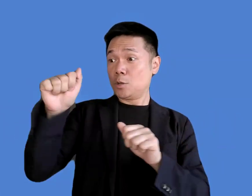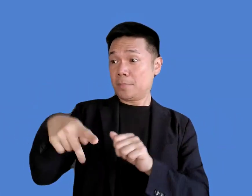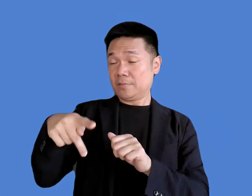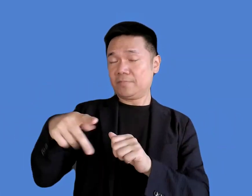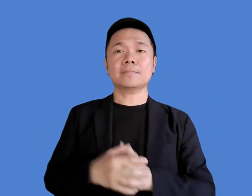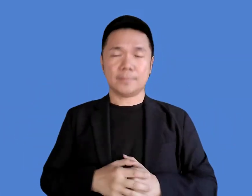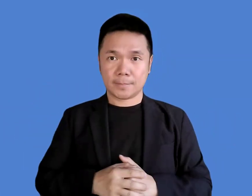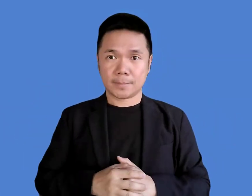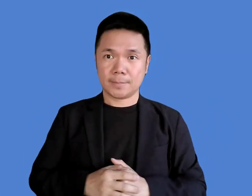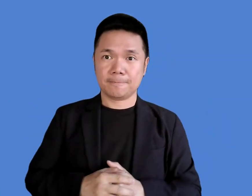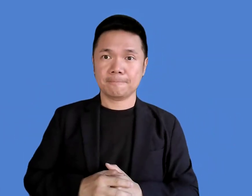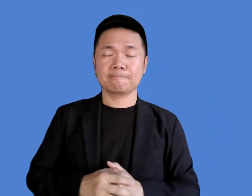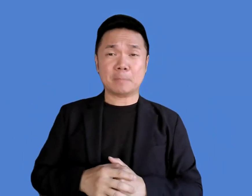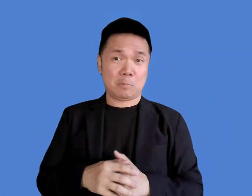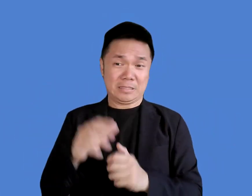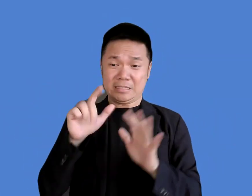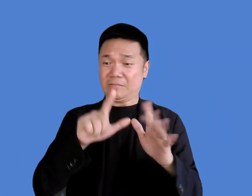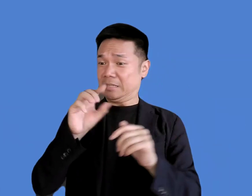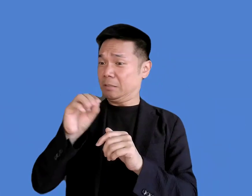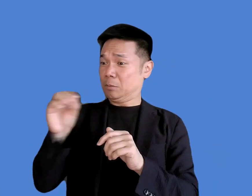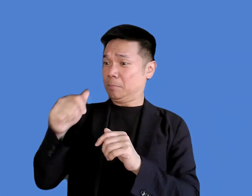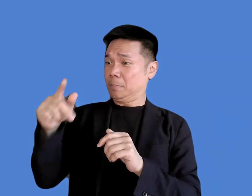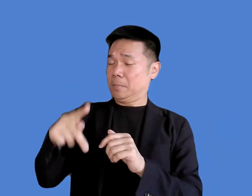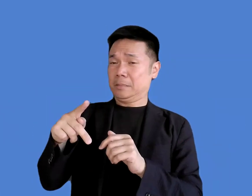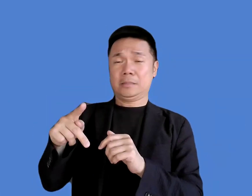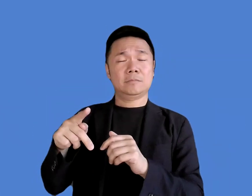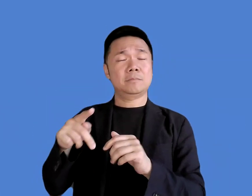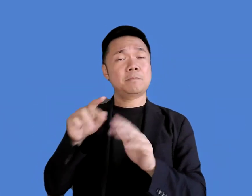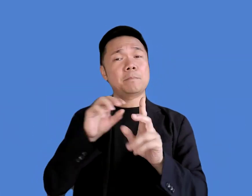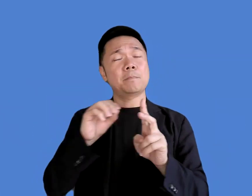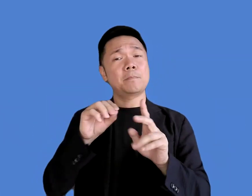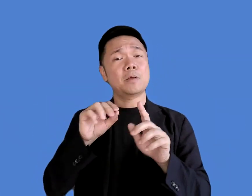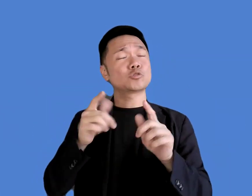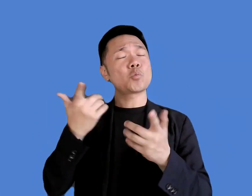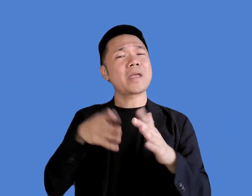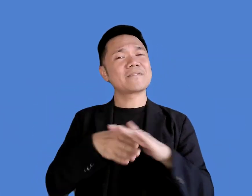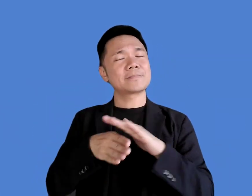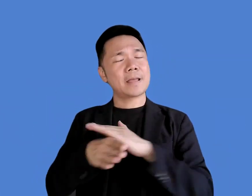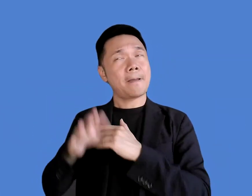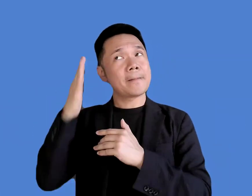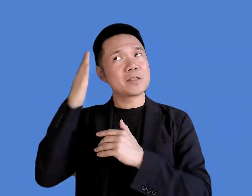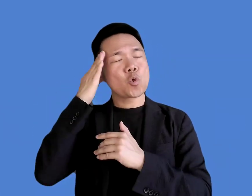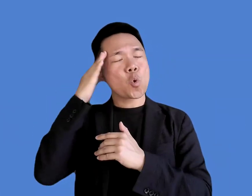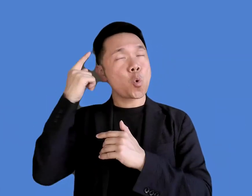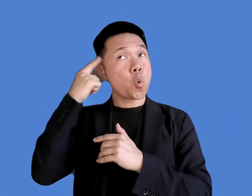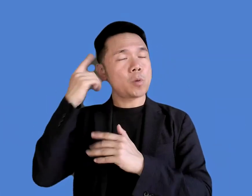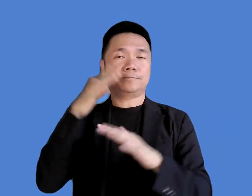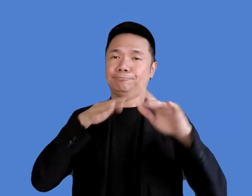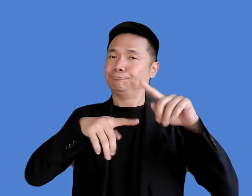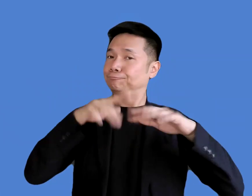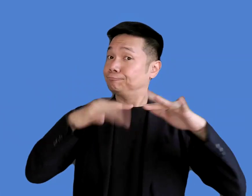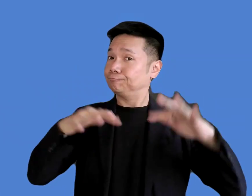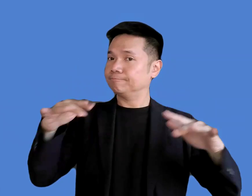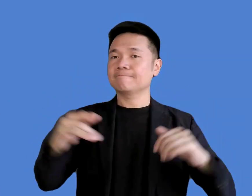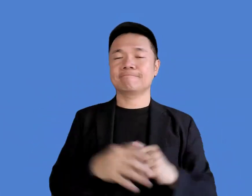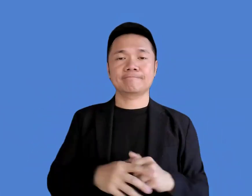region. And as such, we've expanded our focus into accessibility and neurodiversity. So Deloitte has